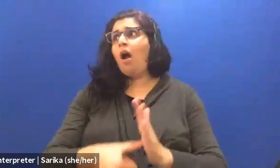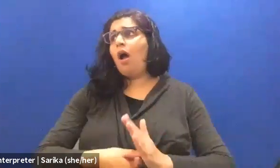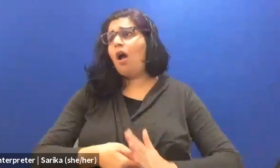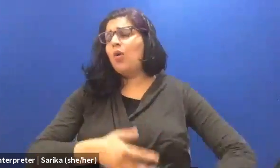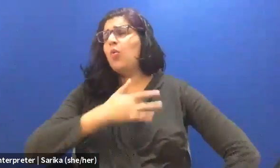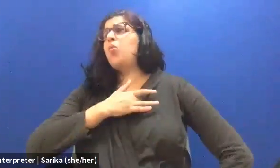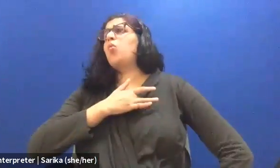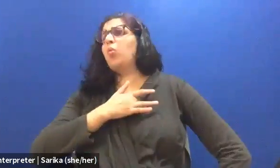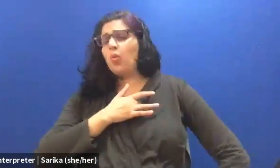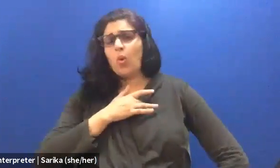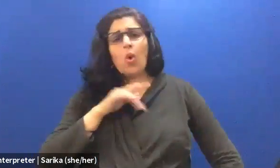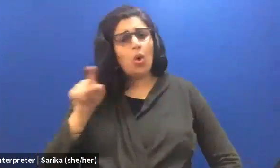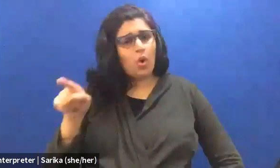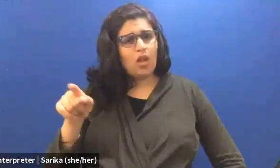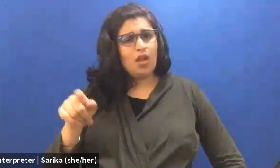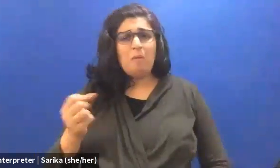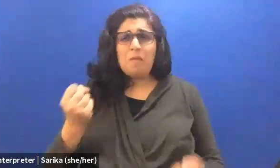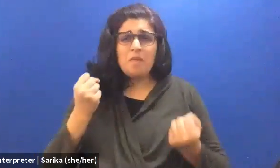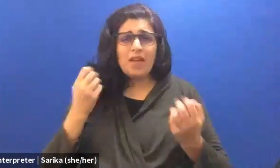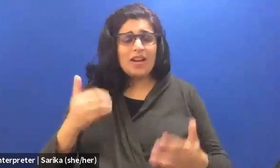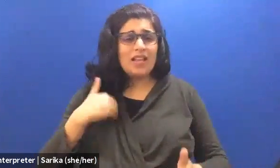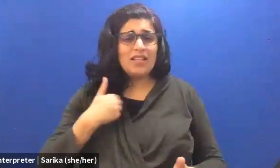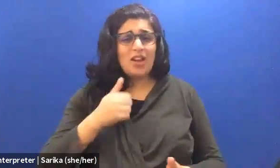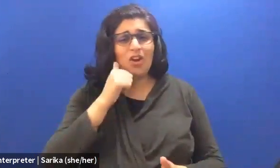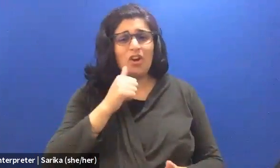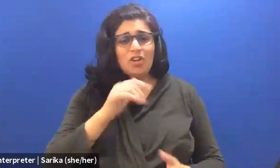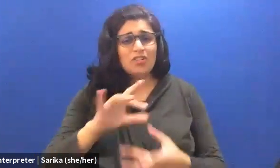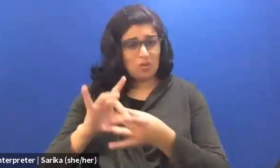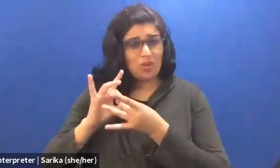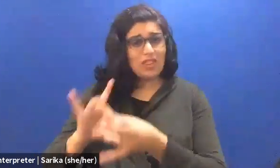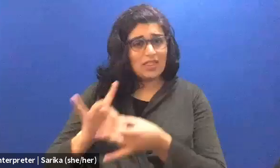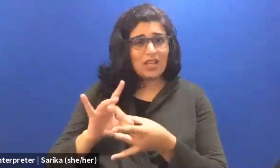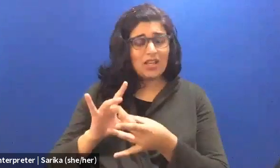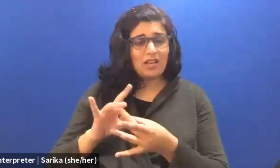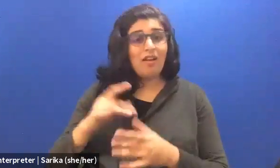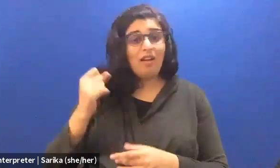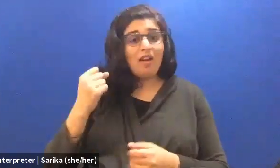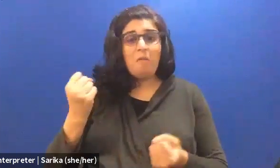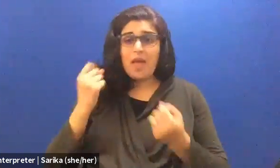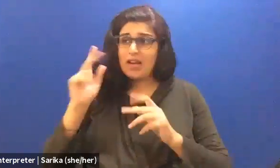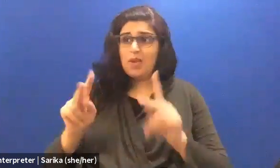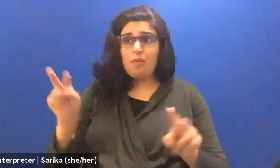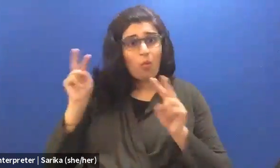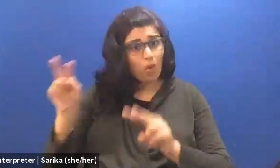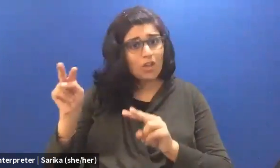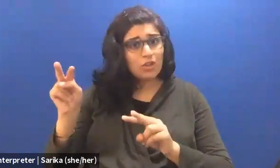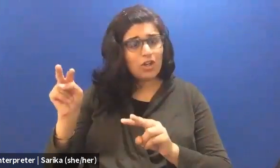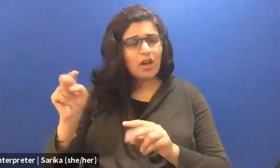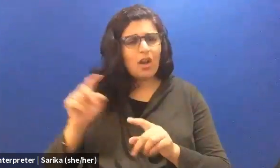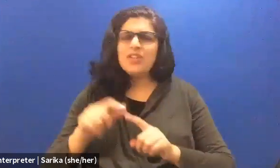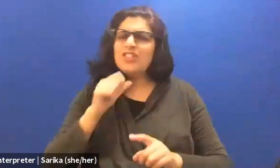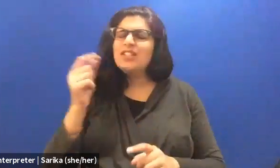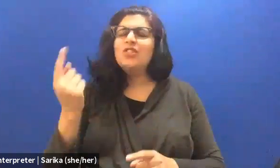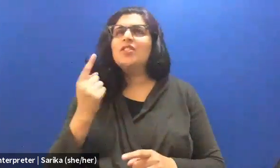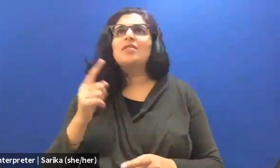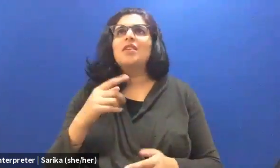it's something that a lot of the young girls are going to be able to relate to, because, a lot of people watch her. But she didn't just talk